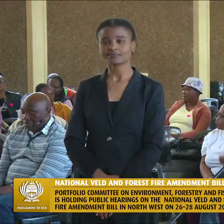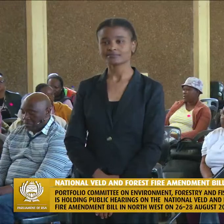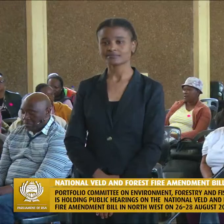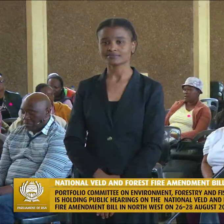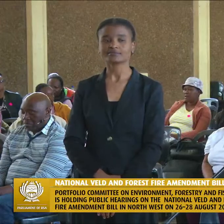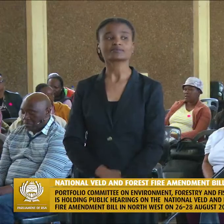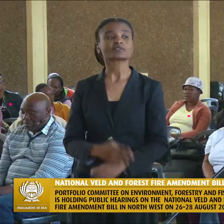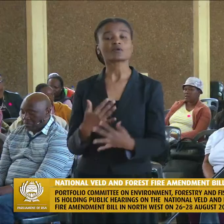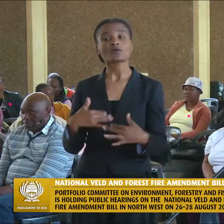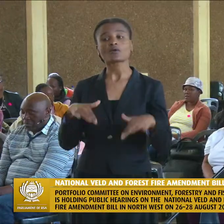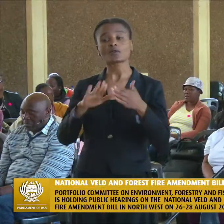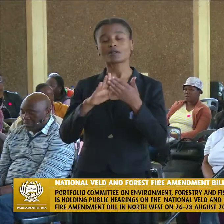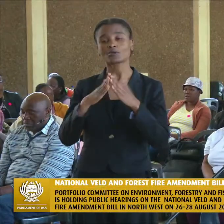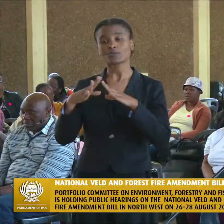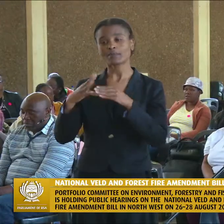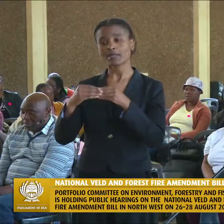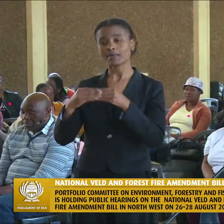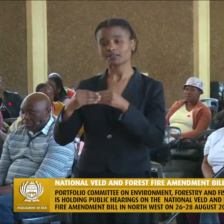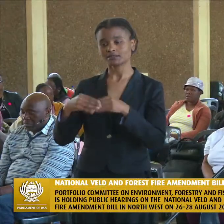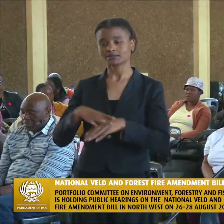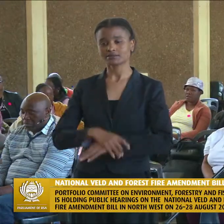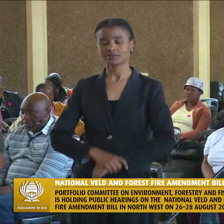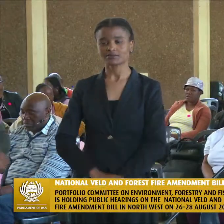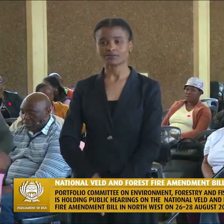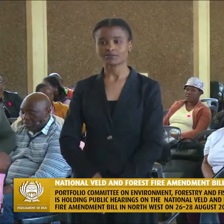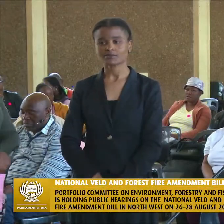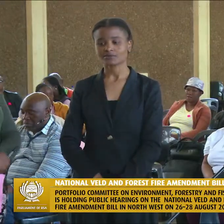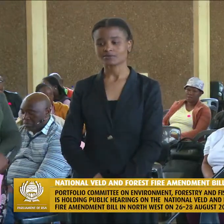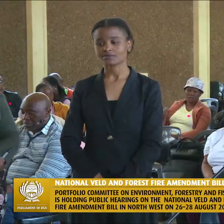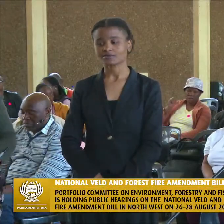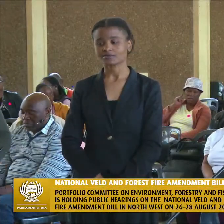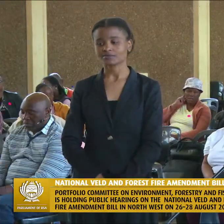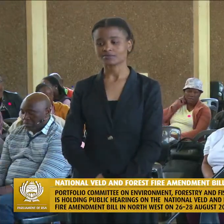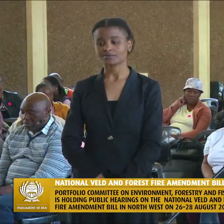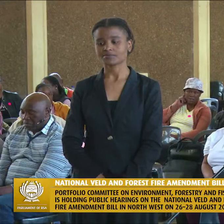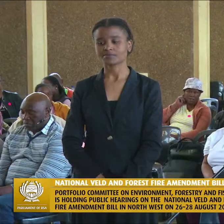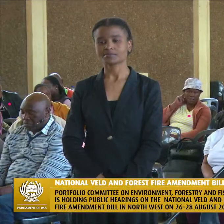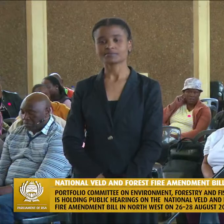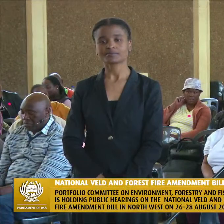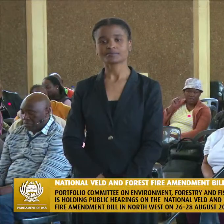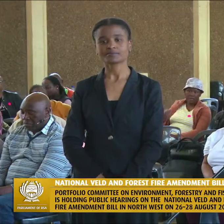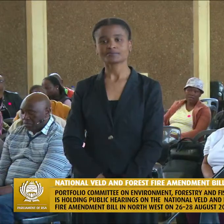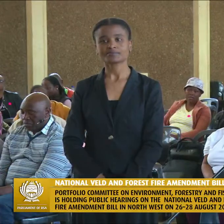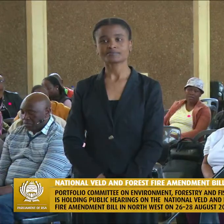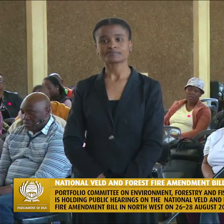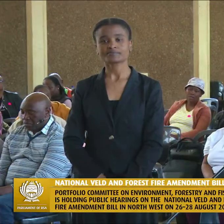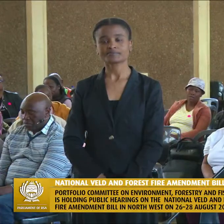baha'is and our honorable communities